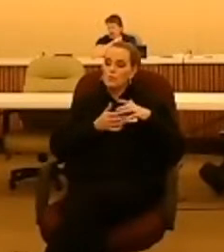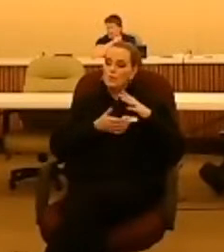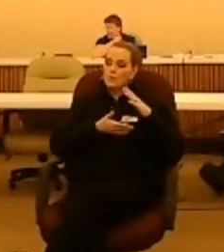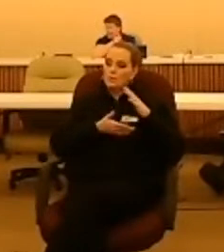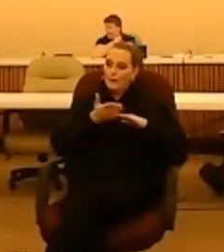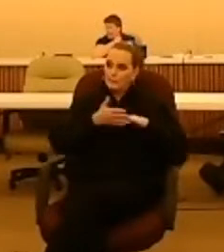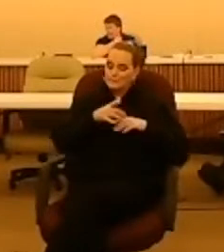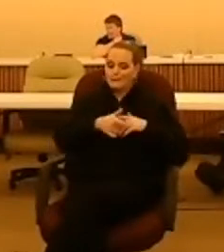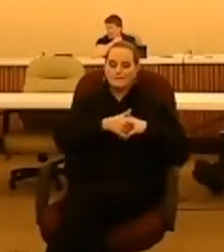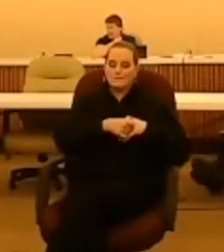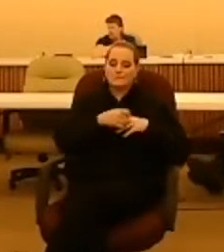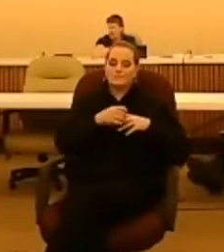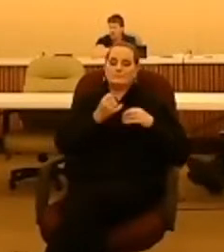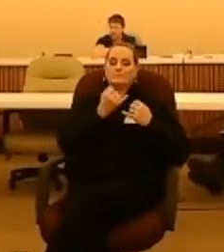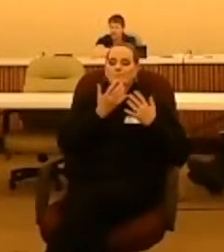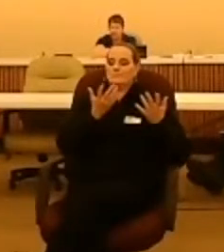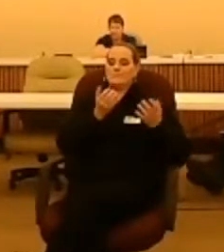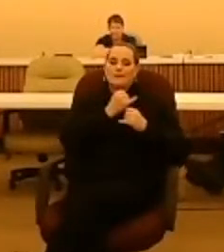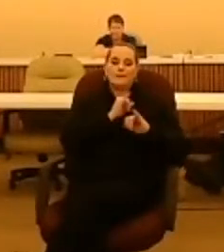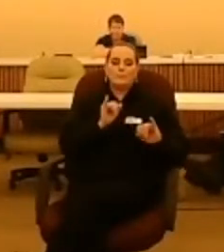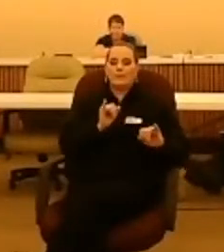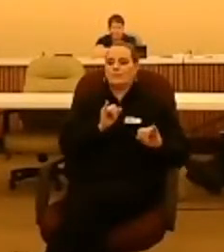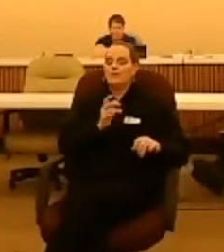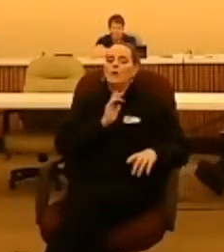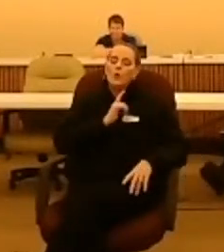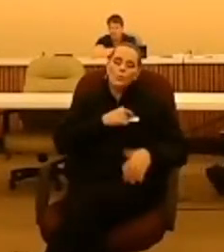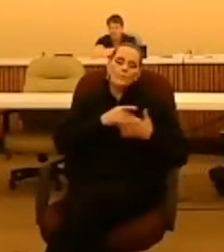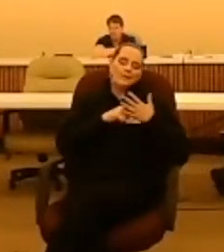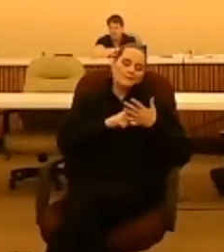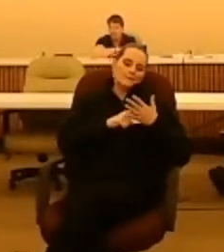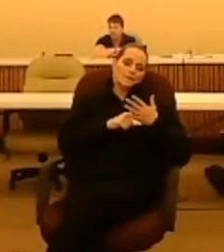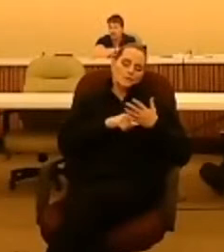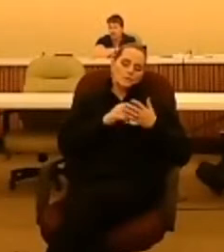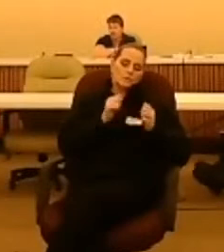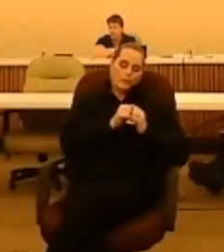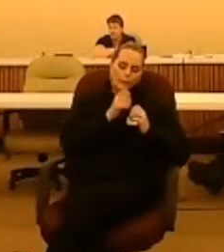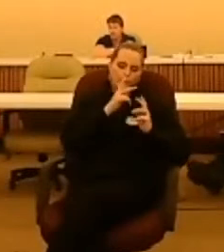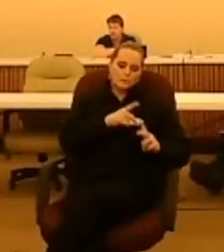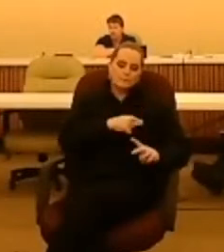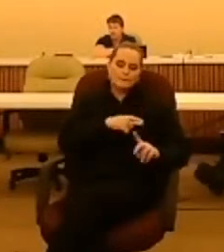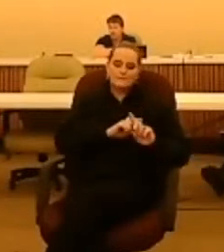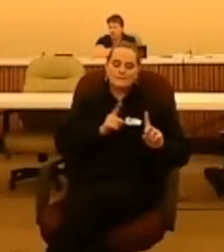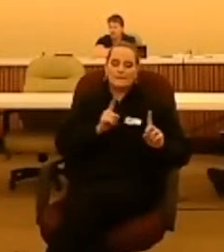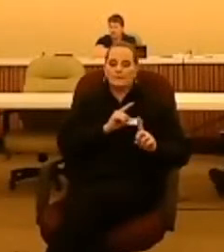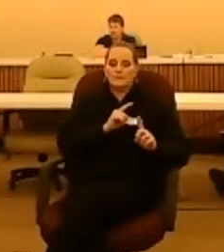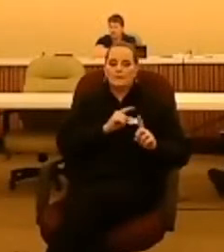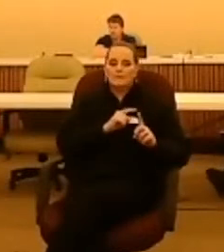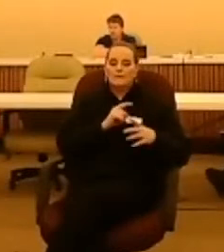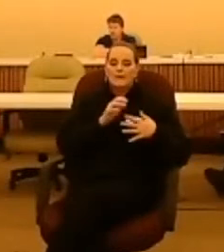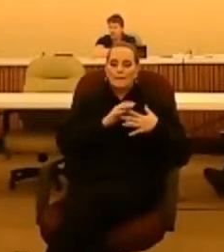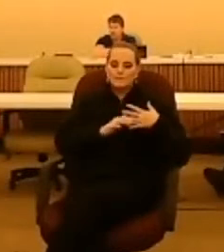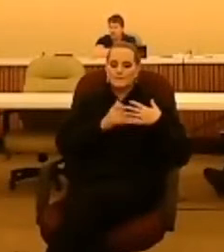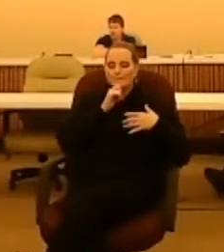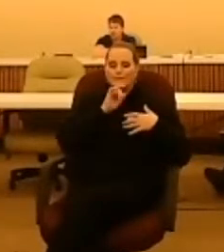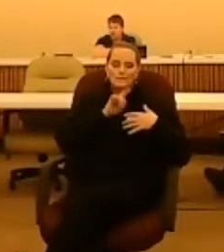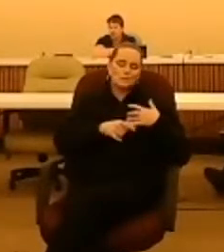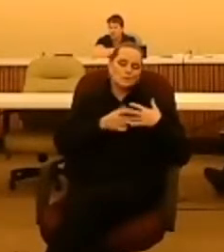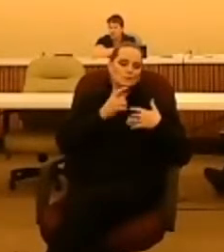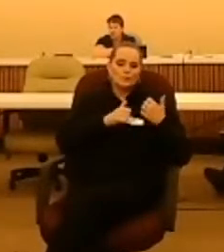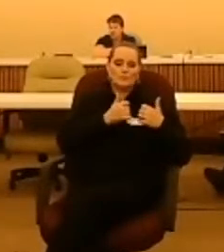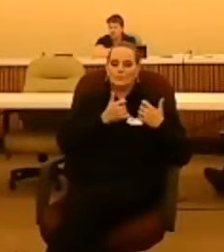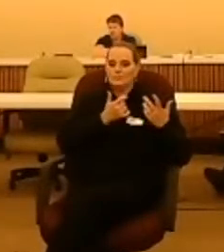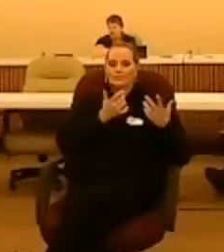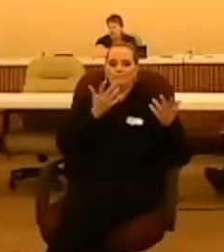by independent. We've been in discussions with him about different options. I don't know which direction that's going to